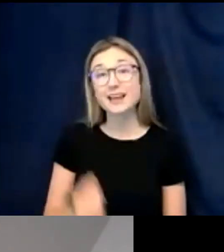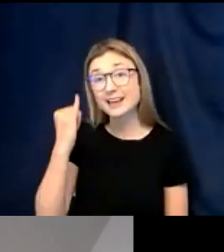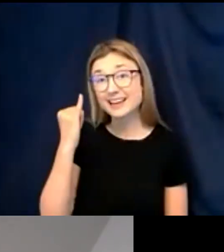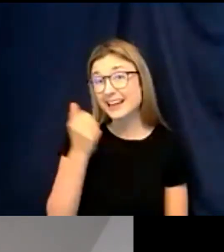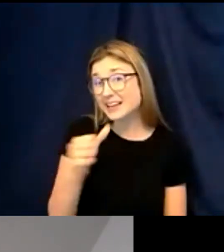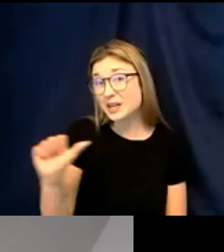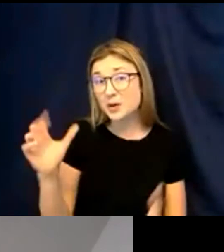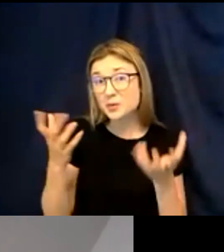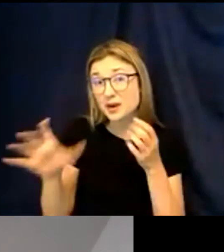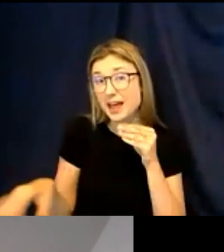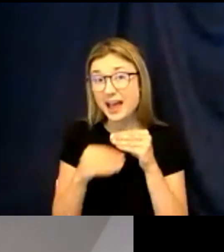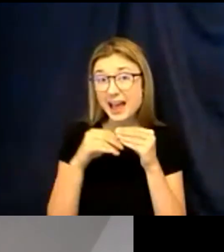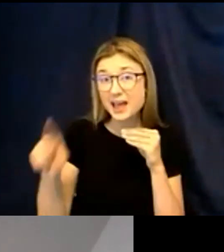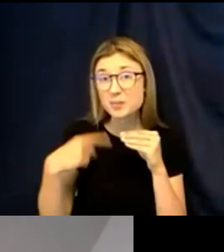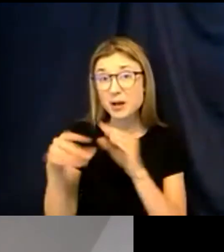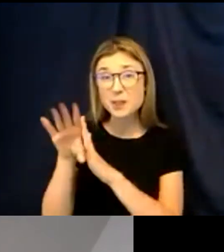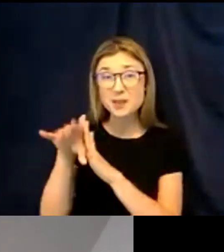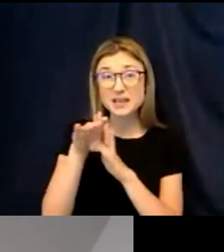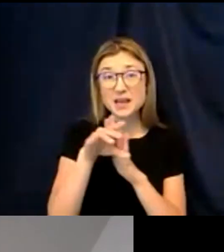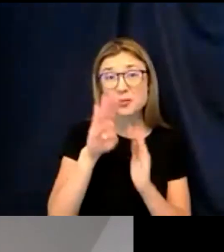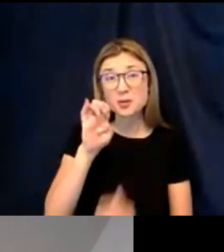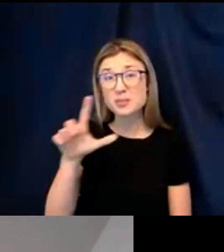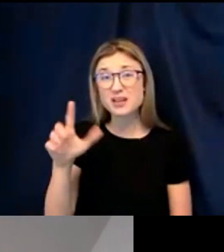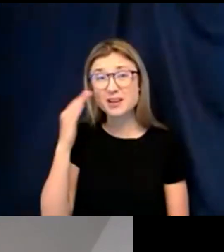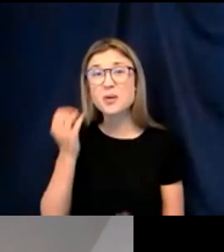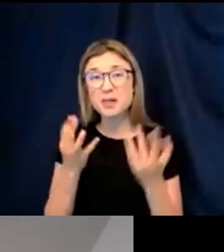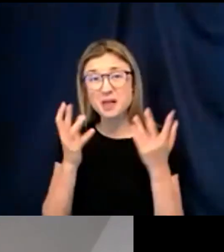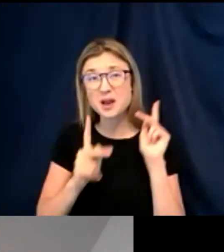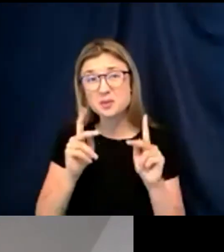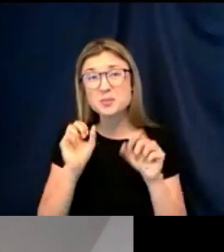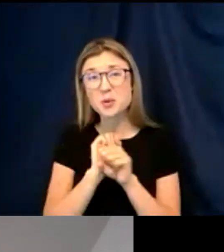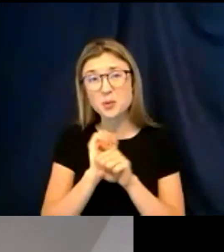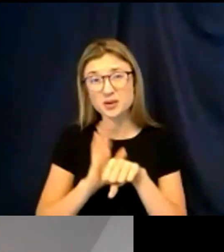on the camera bill? I know a lot of people were working on it.